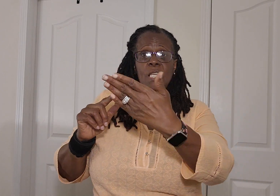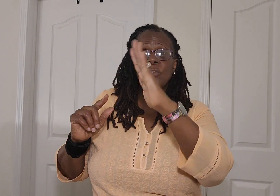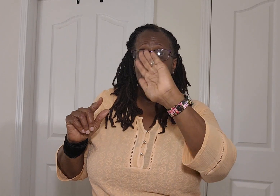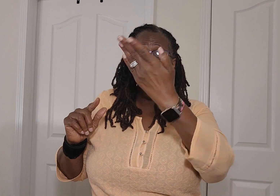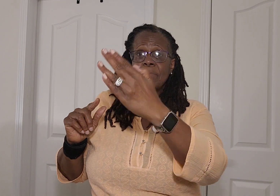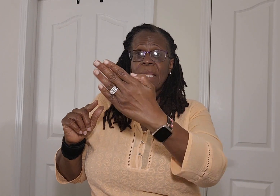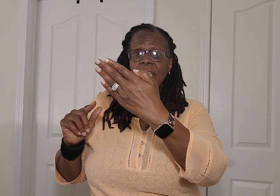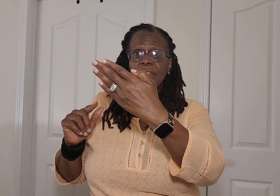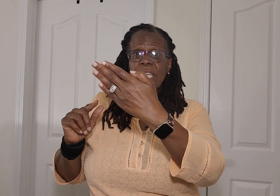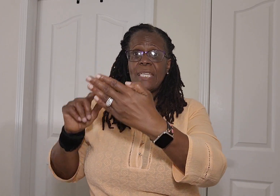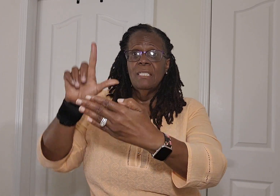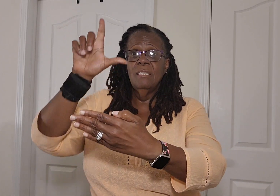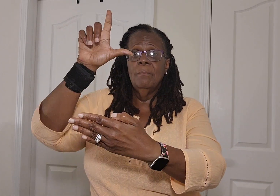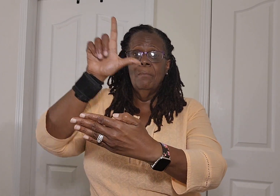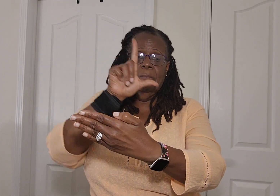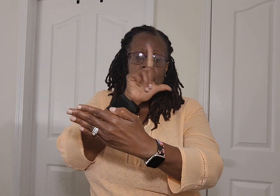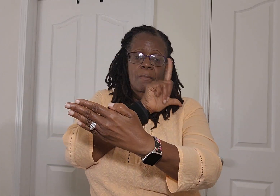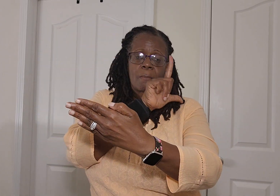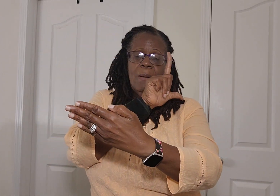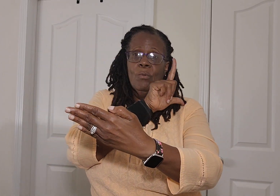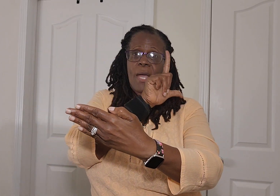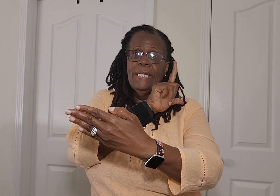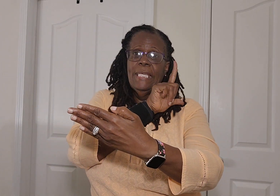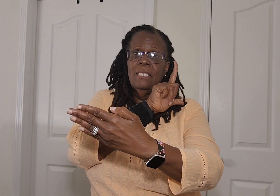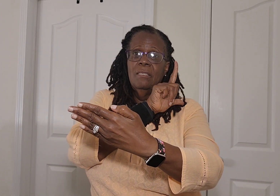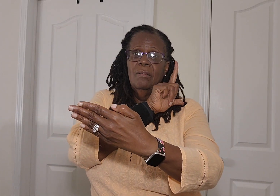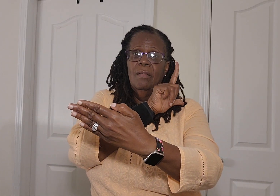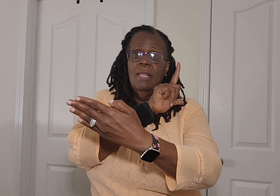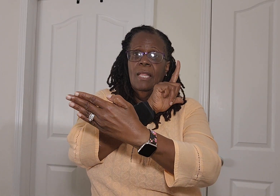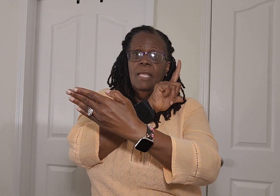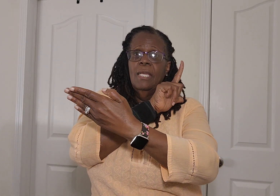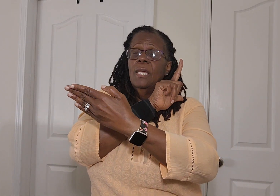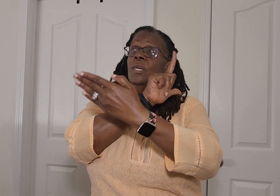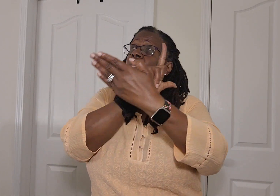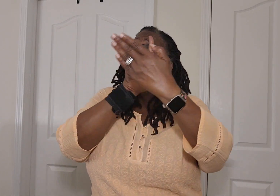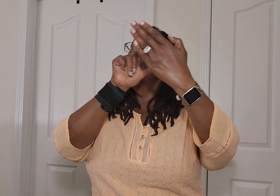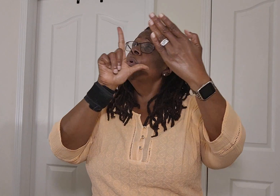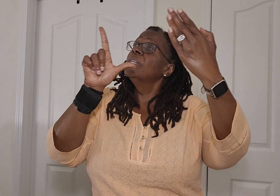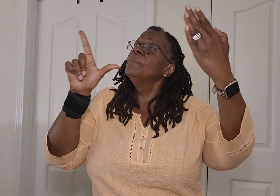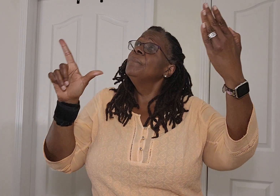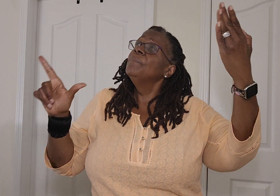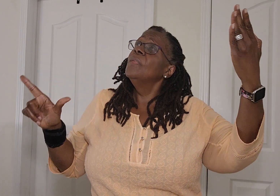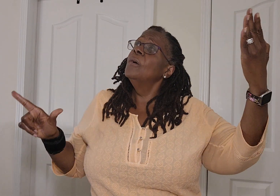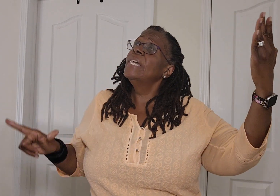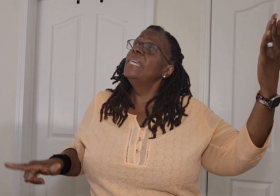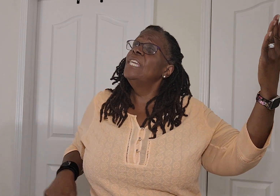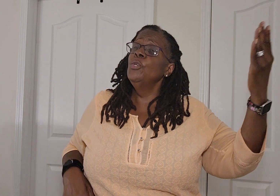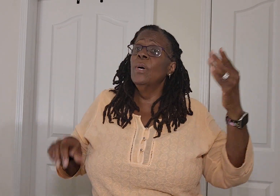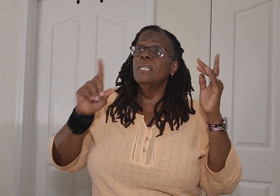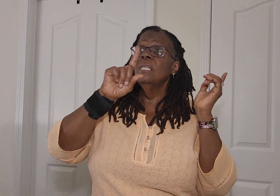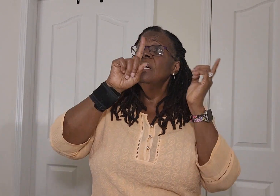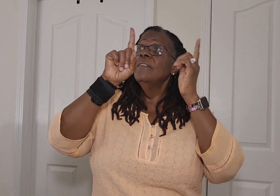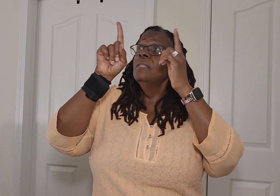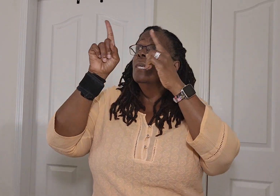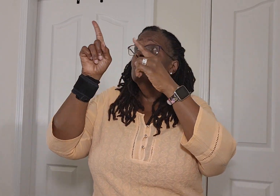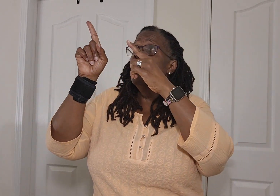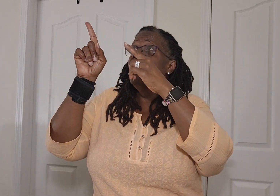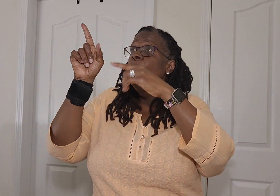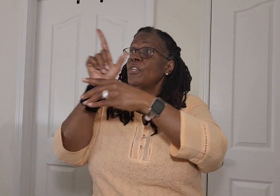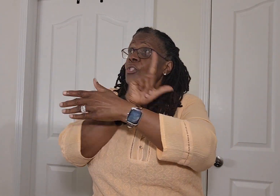So this is my left hand, my right hand, Lord, okay? And you want to look more that way. You don't